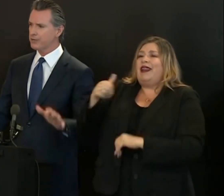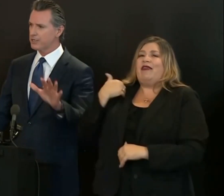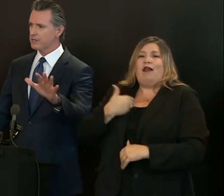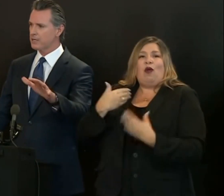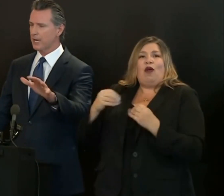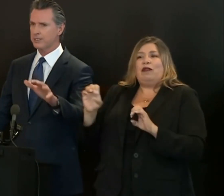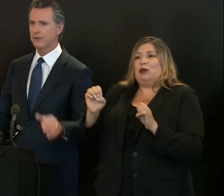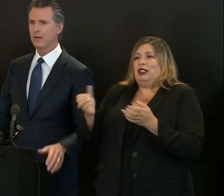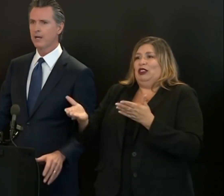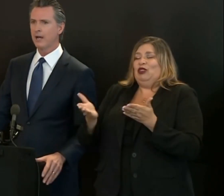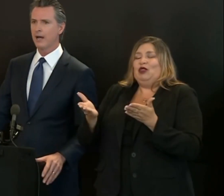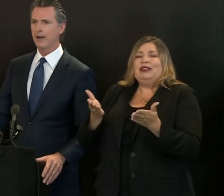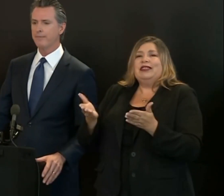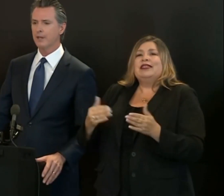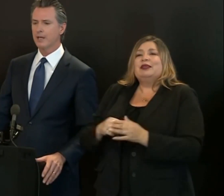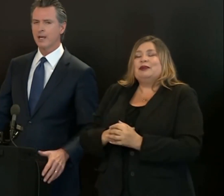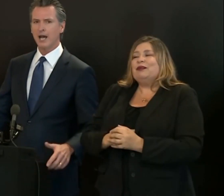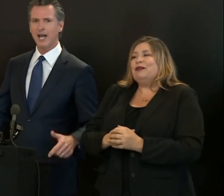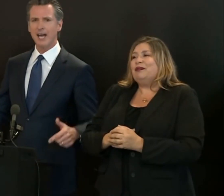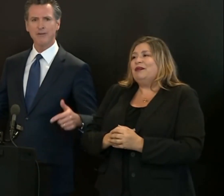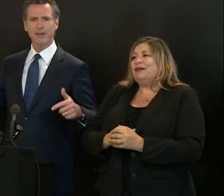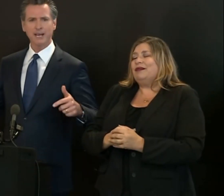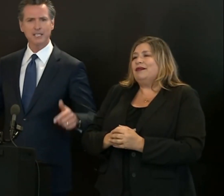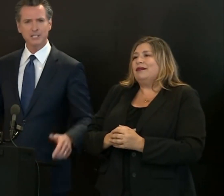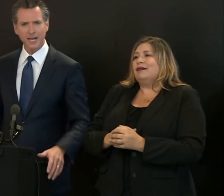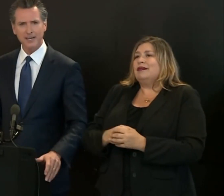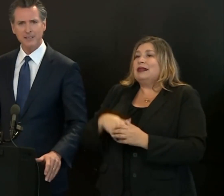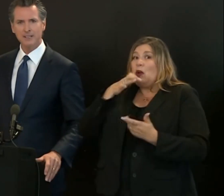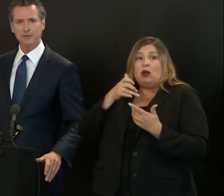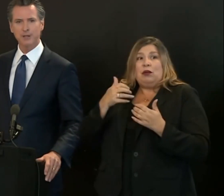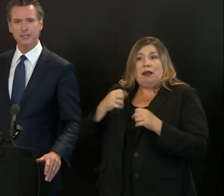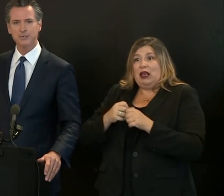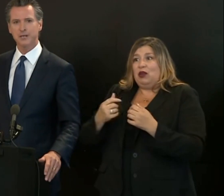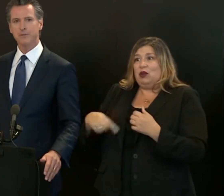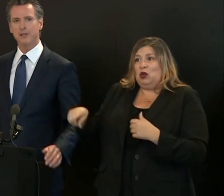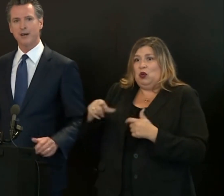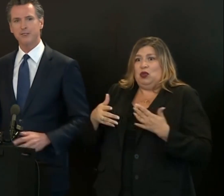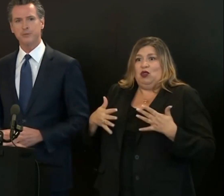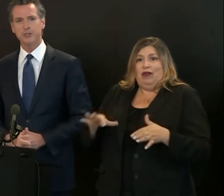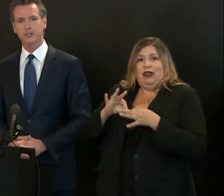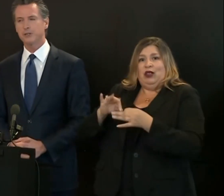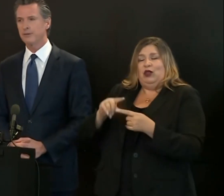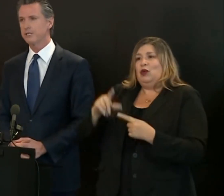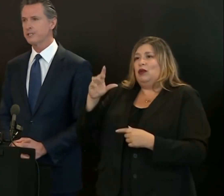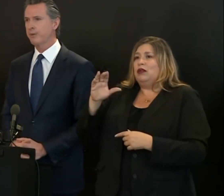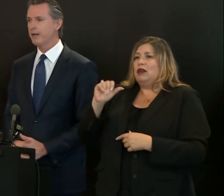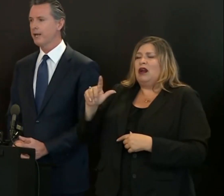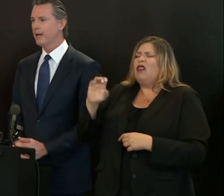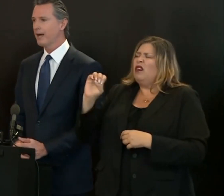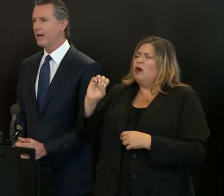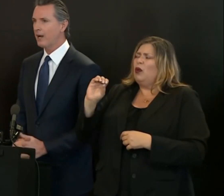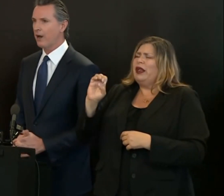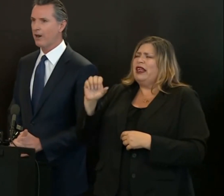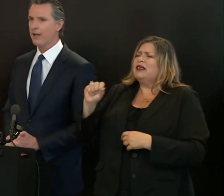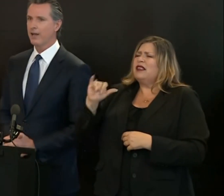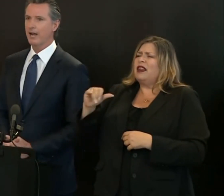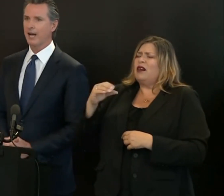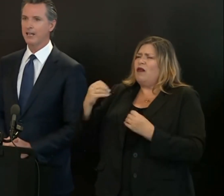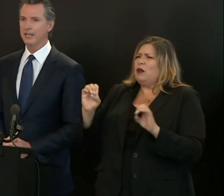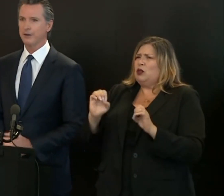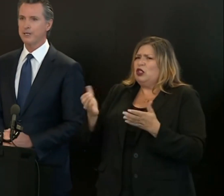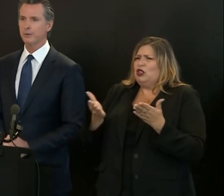Emergency Services, not to elevate anxiety in relationship to the Office of Emergency Services, but